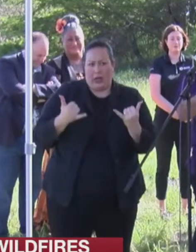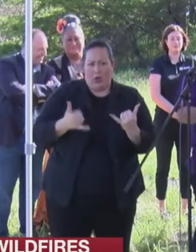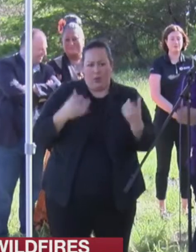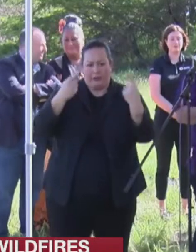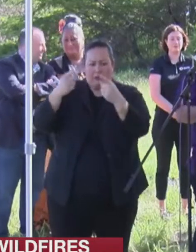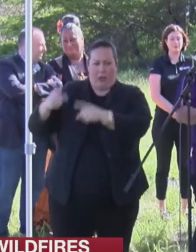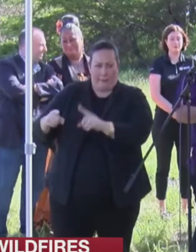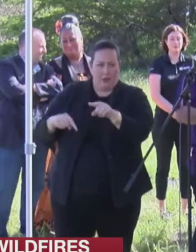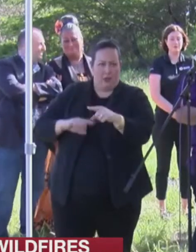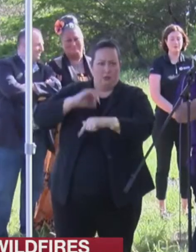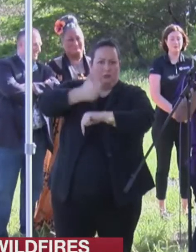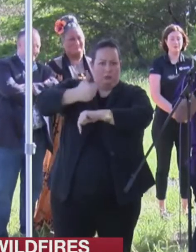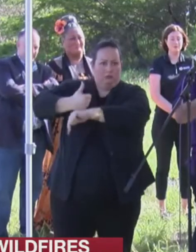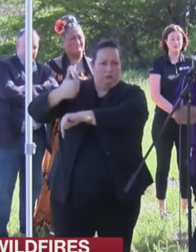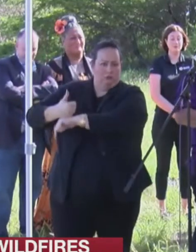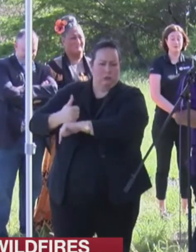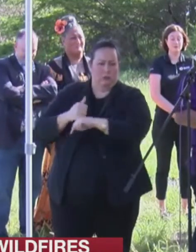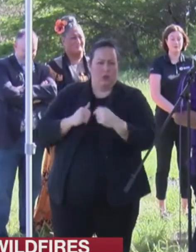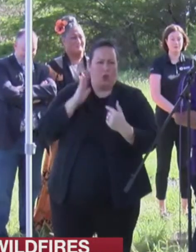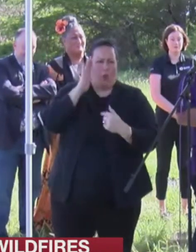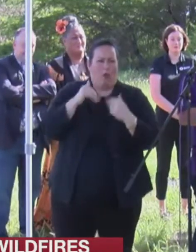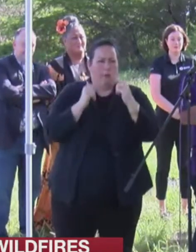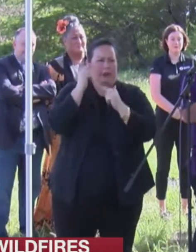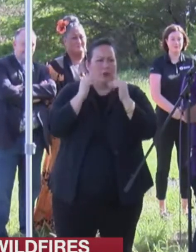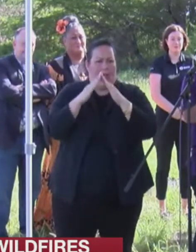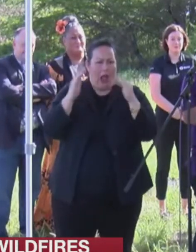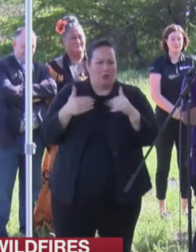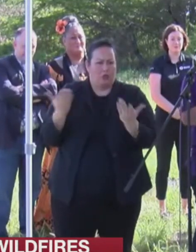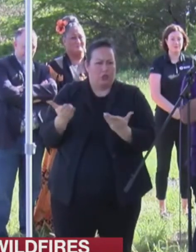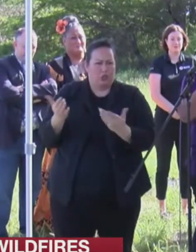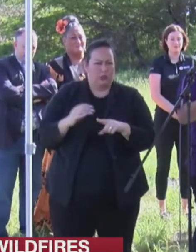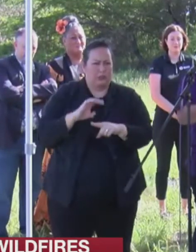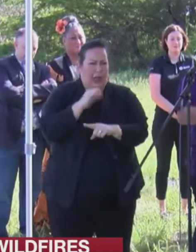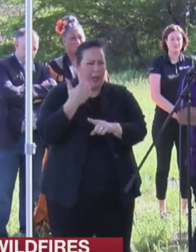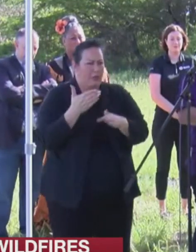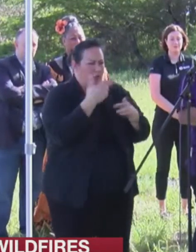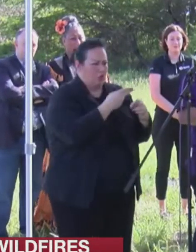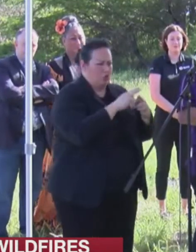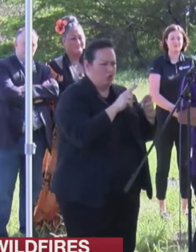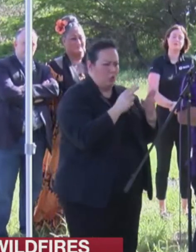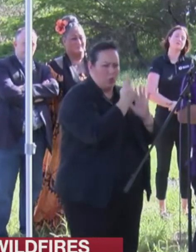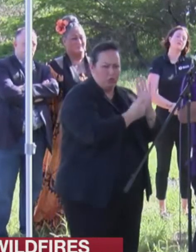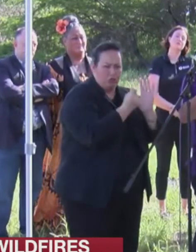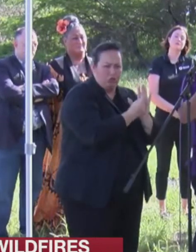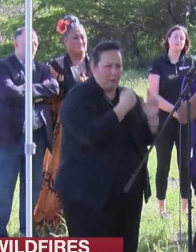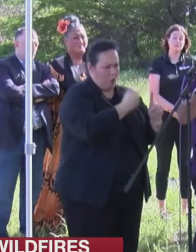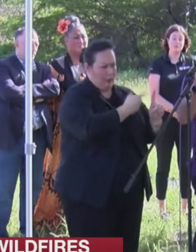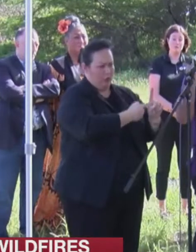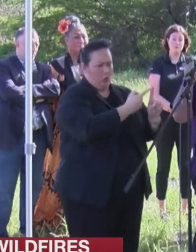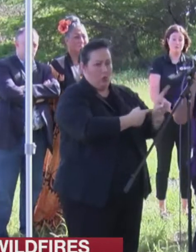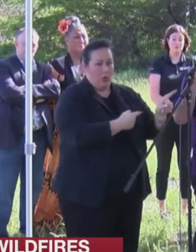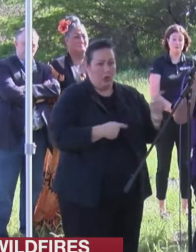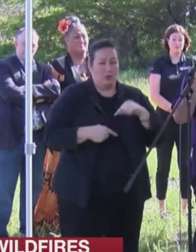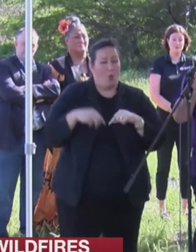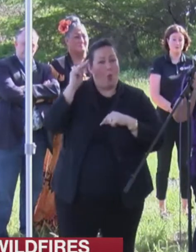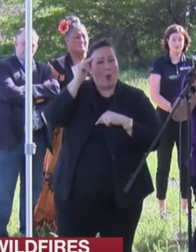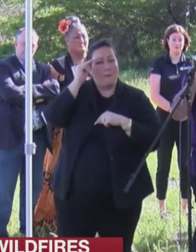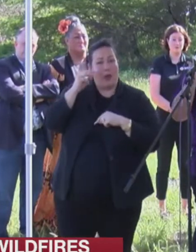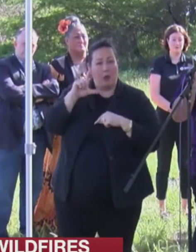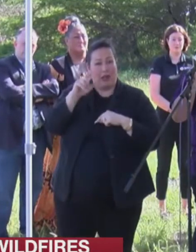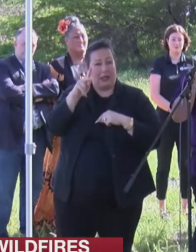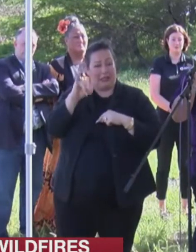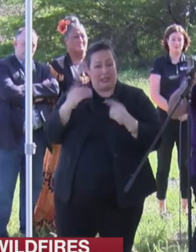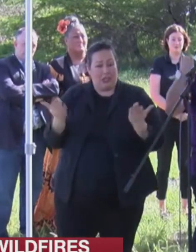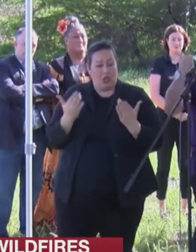housing. This is one of those approaches. We're going to be building houses. The other is short-term rentals. In terms of Maui Lani, we're looking at a 3 to 4 month build